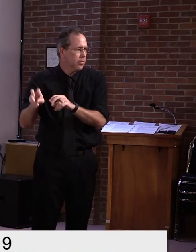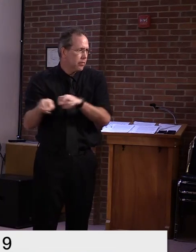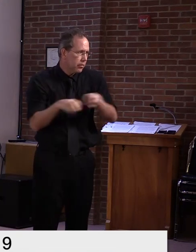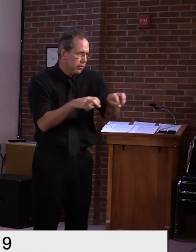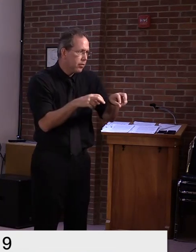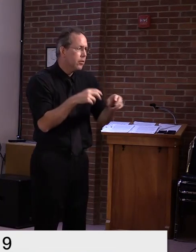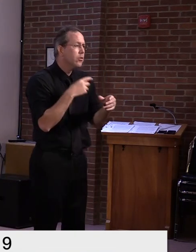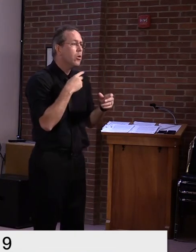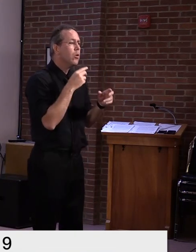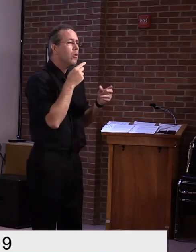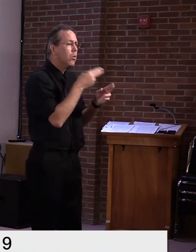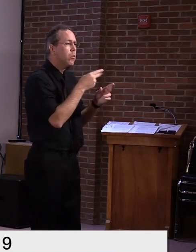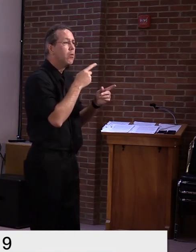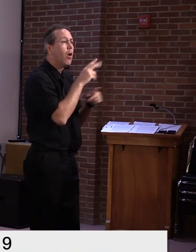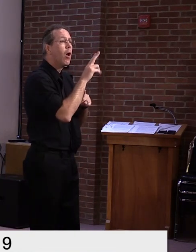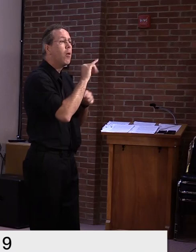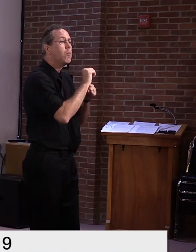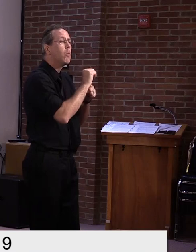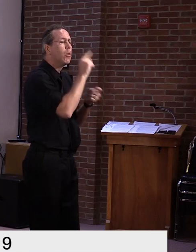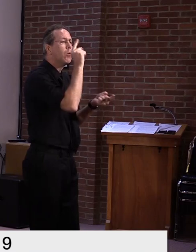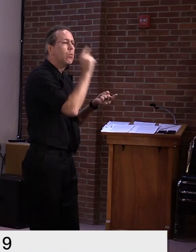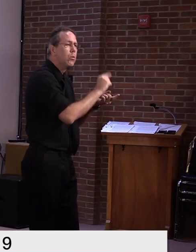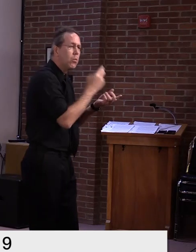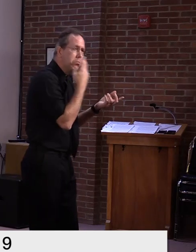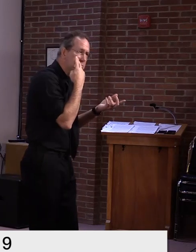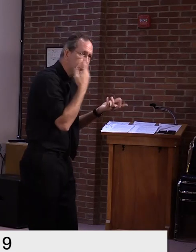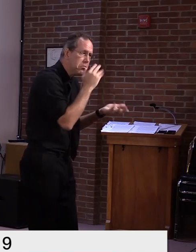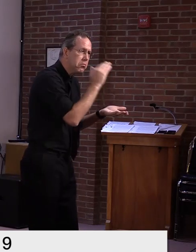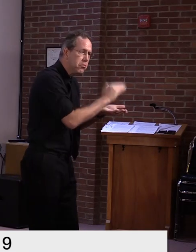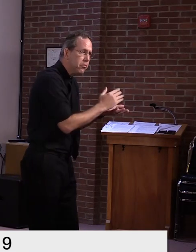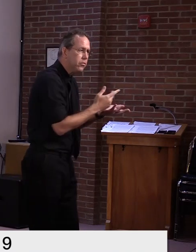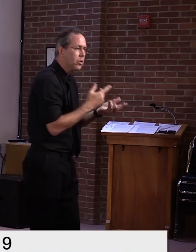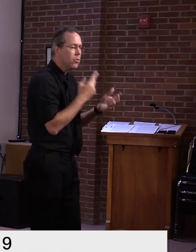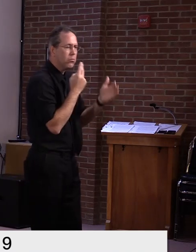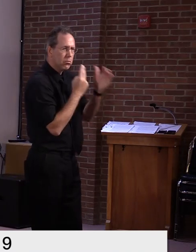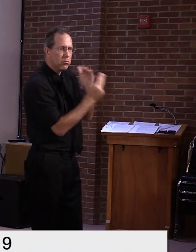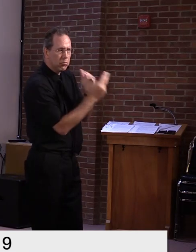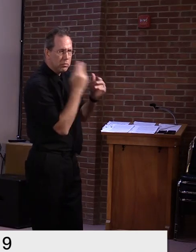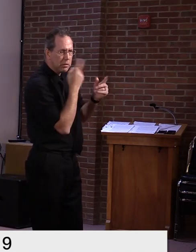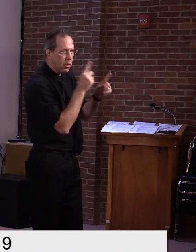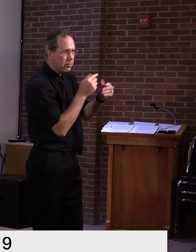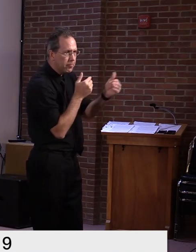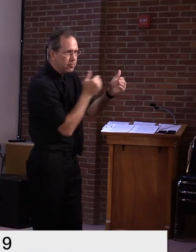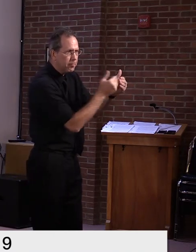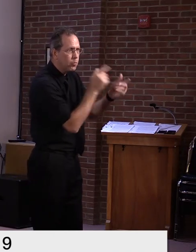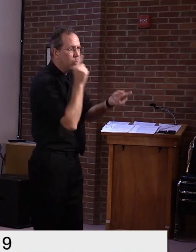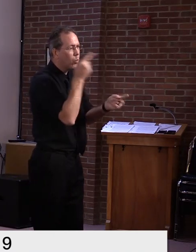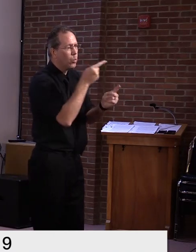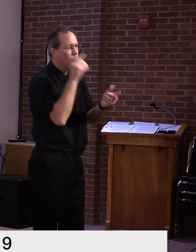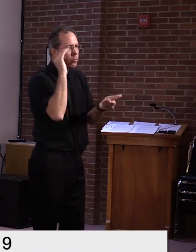we start moving forward. And we'll continue to do this into the future.